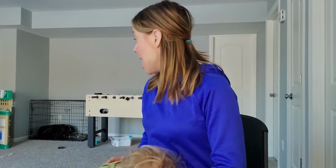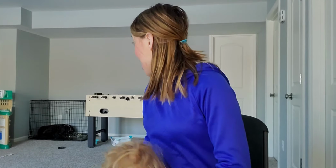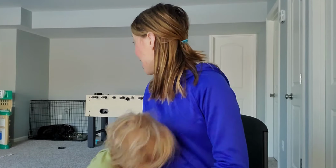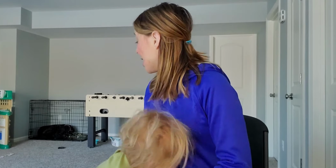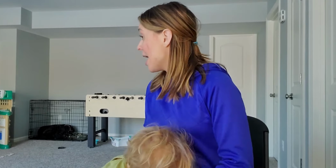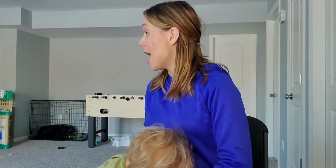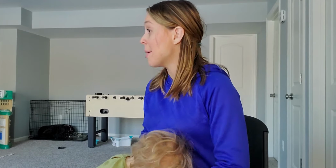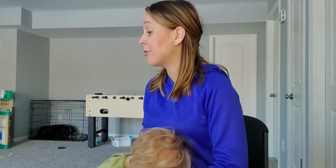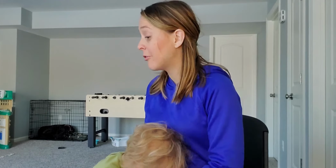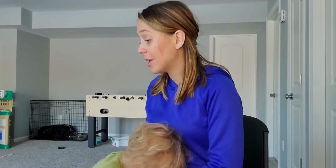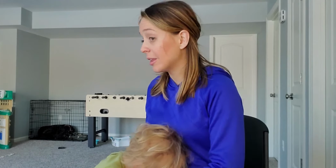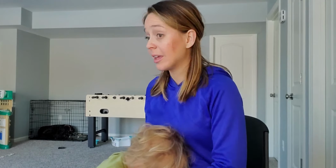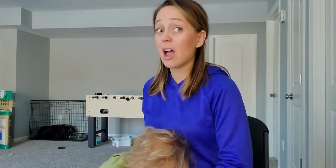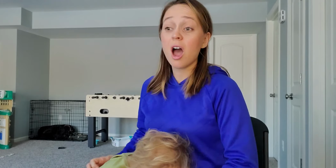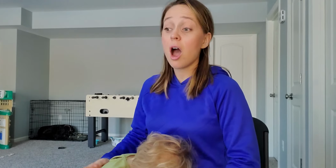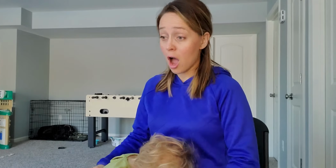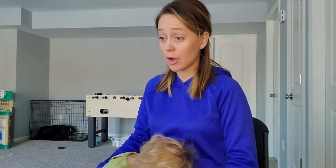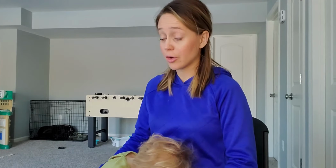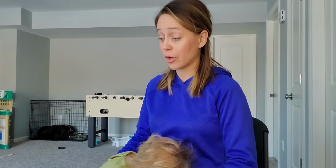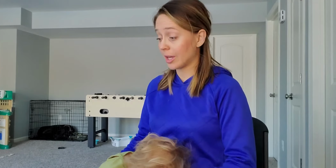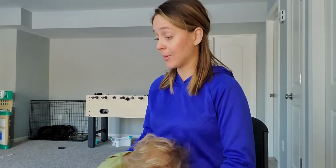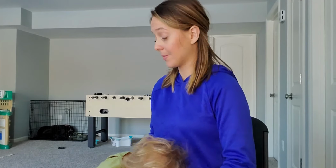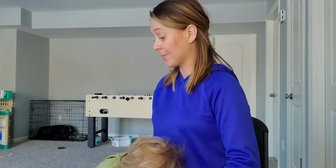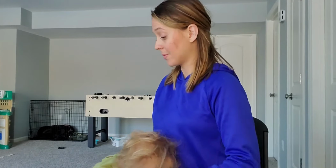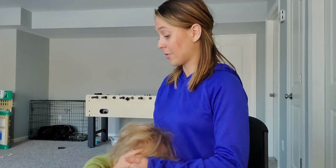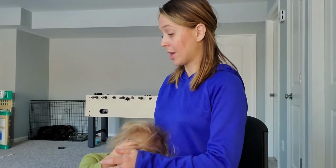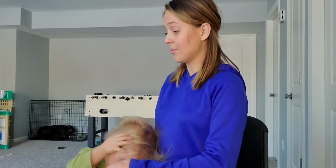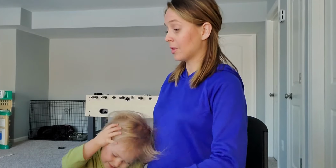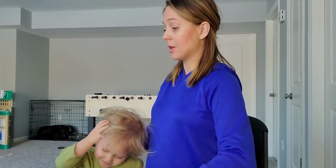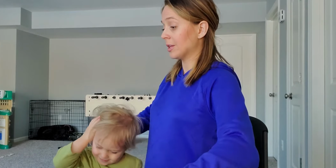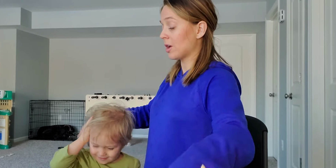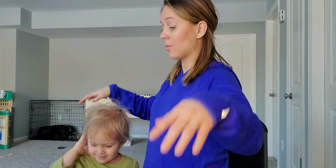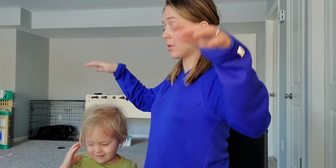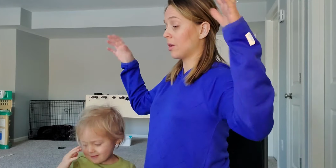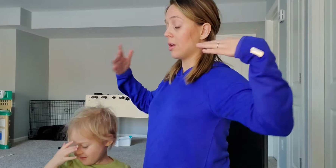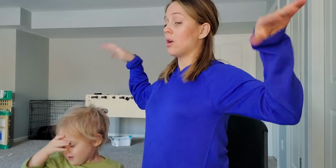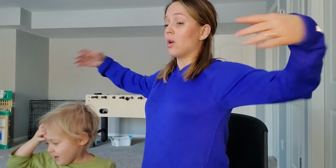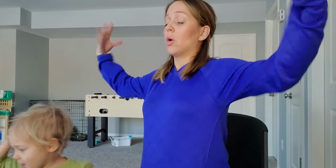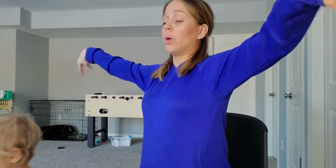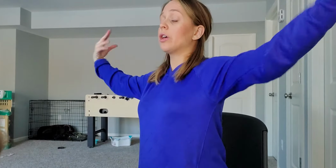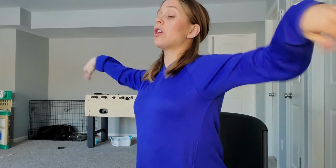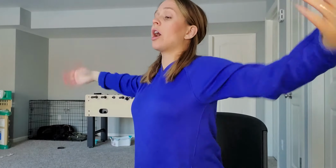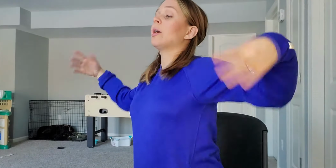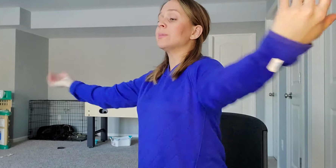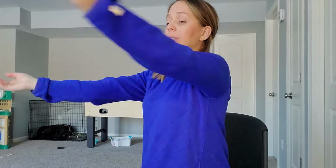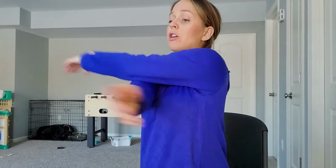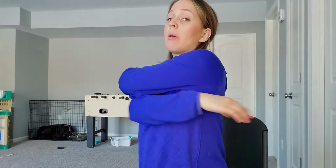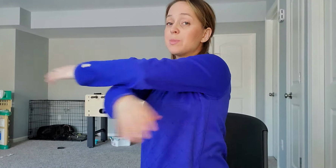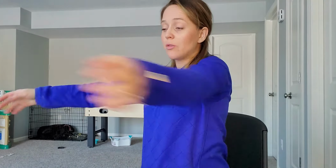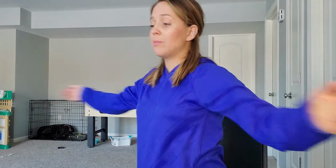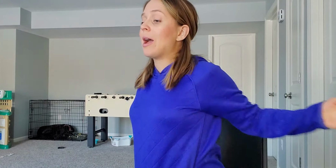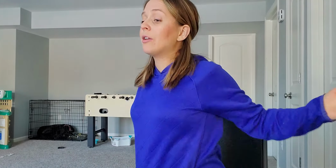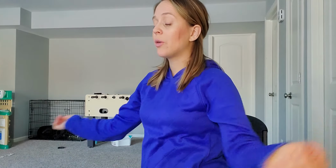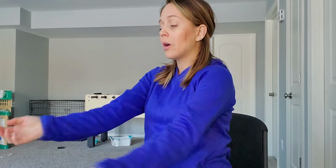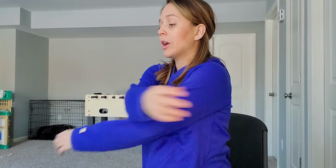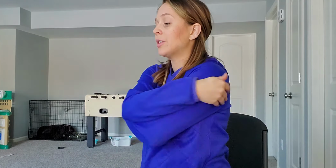I am feeling hungry. Ready? So wiggle your arms. Let's get our arms moving back and forth. Get